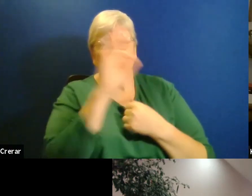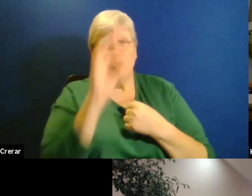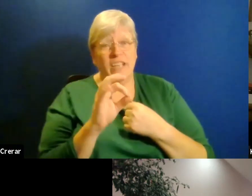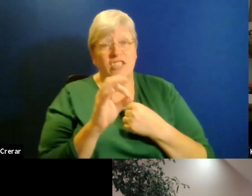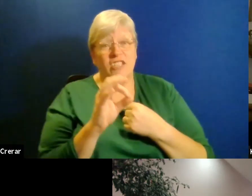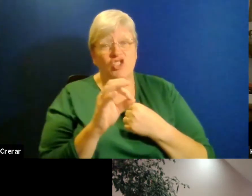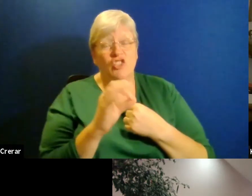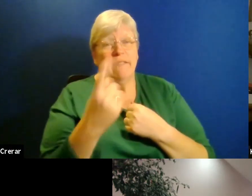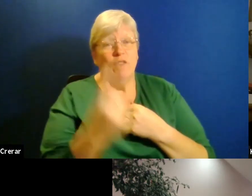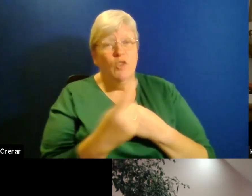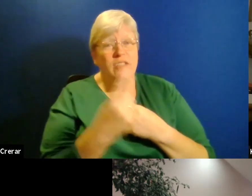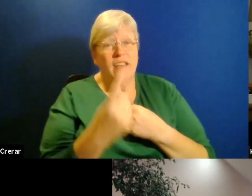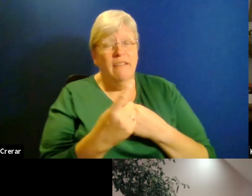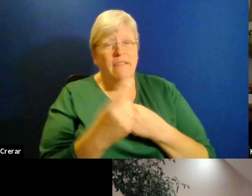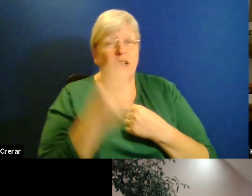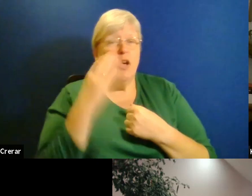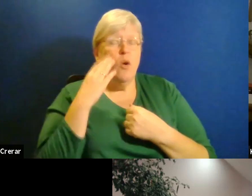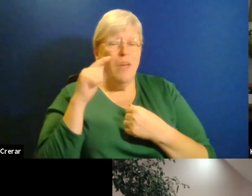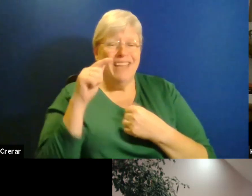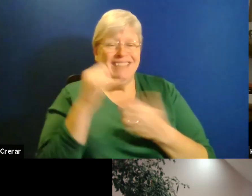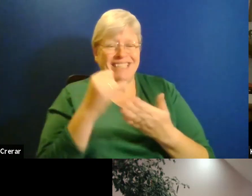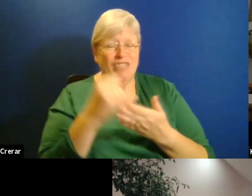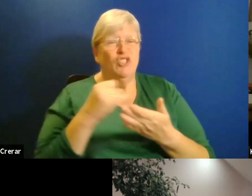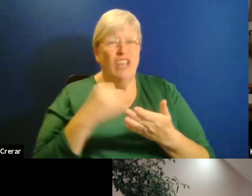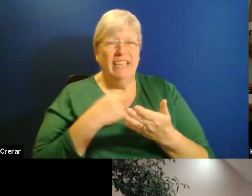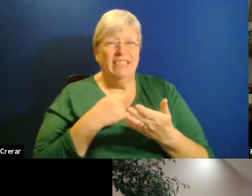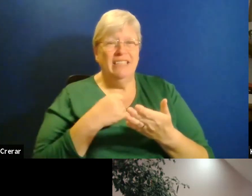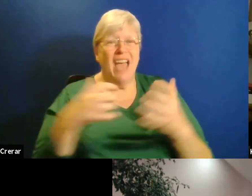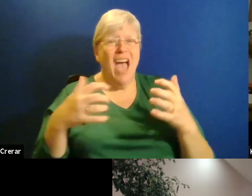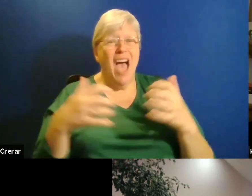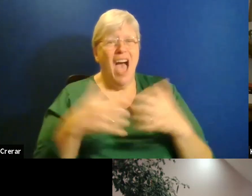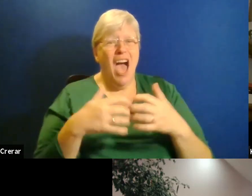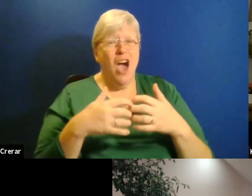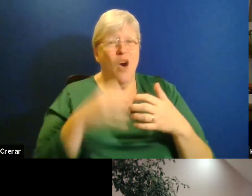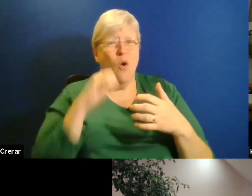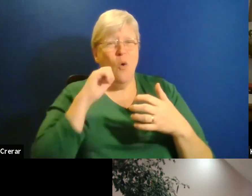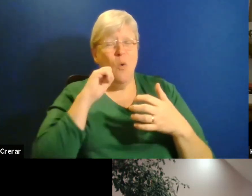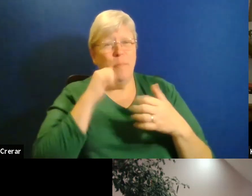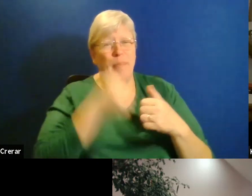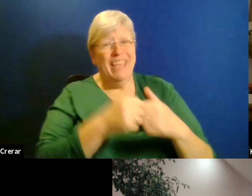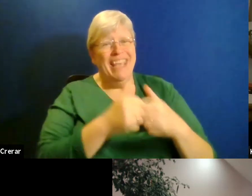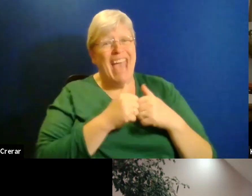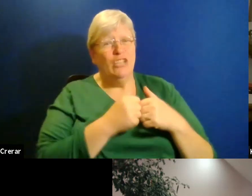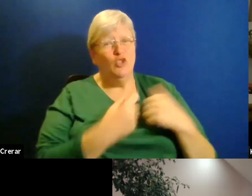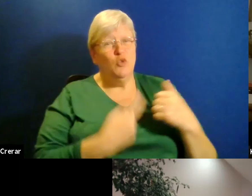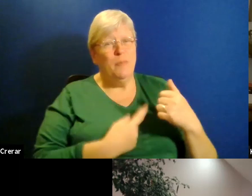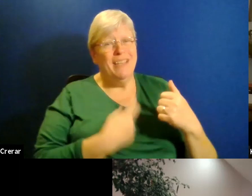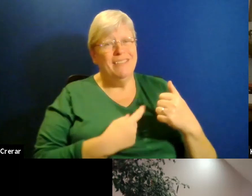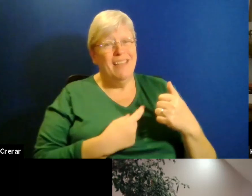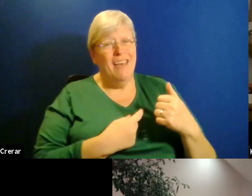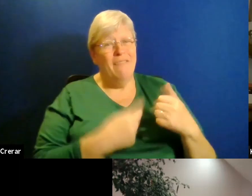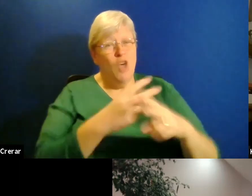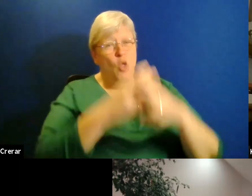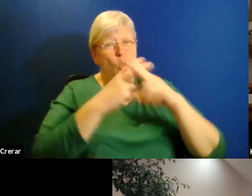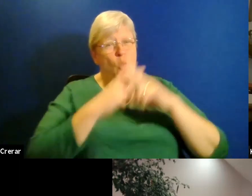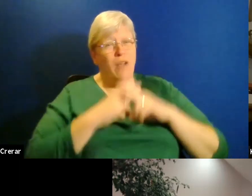yourself is, when this is rejected, how am I going to be kind to myself? What self-care have